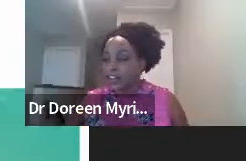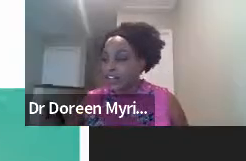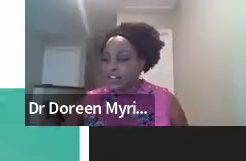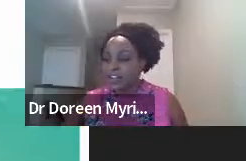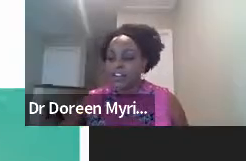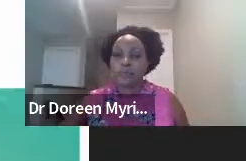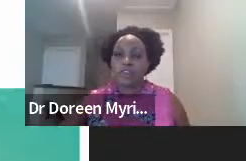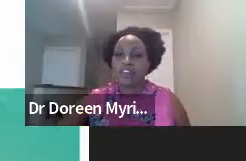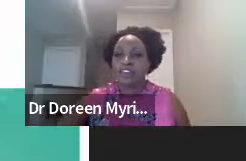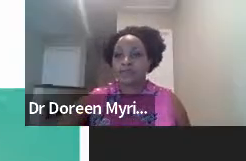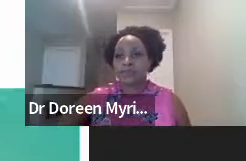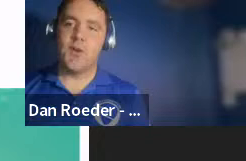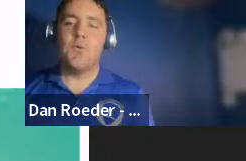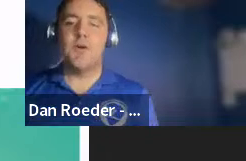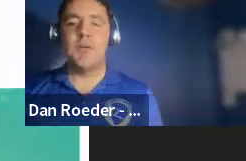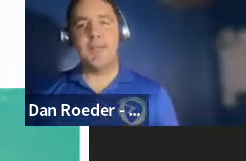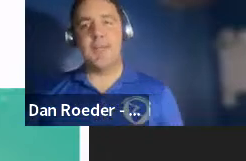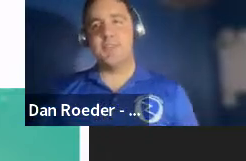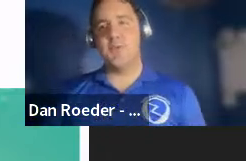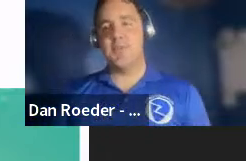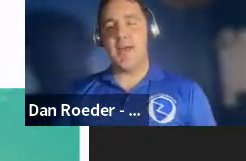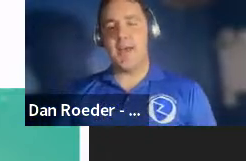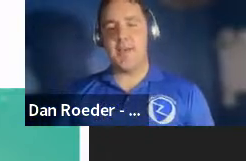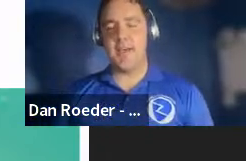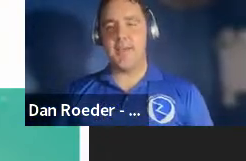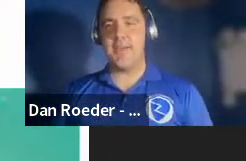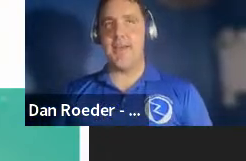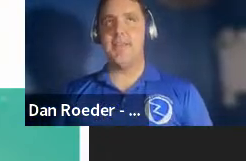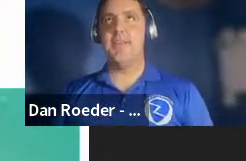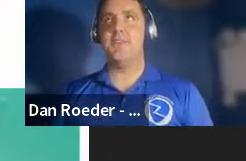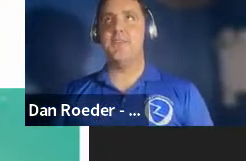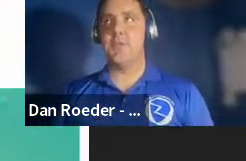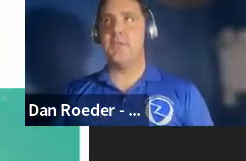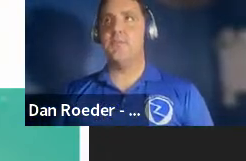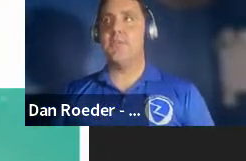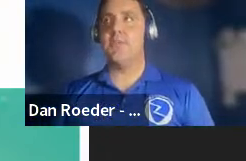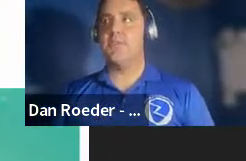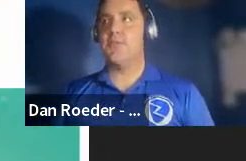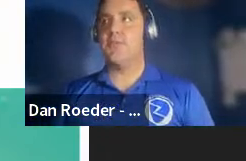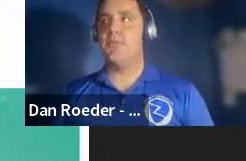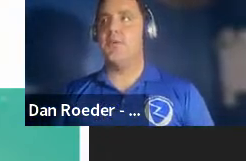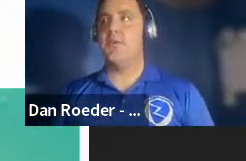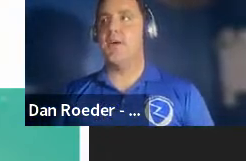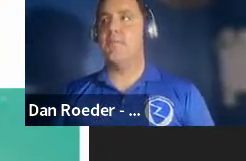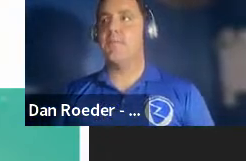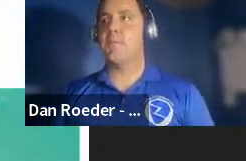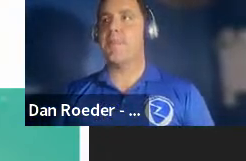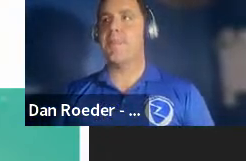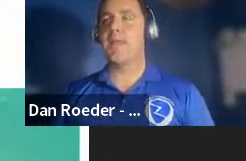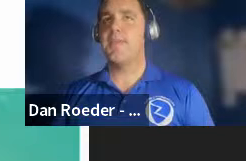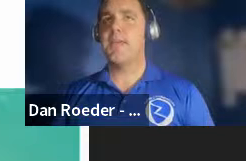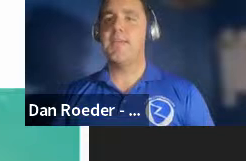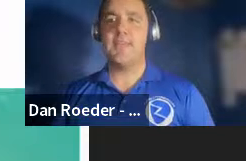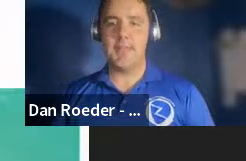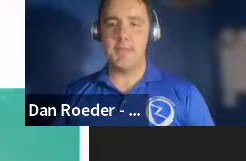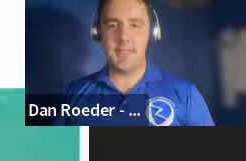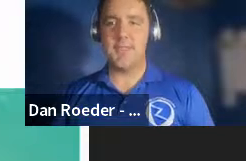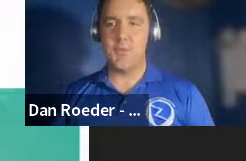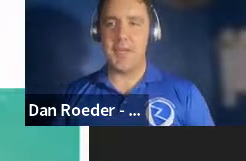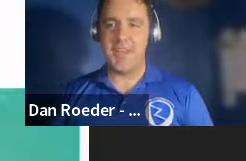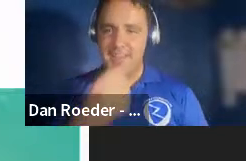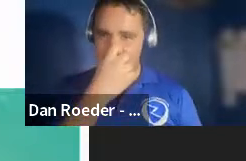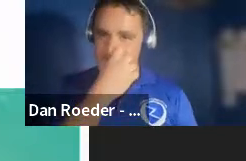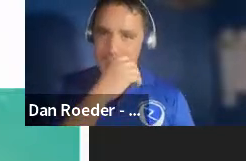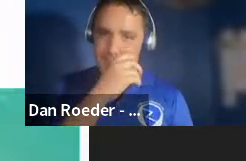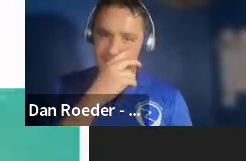that, and I'll come in. Yeah. Well, and so I think it's really important to think in a